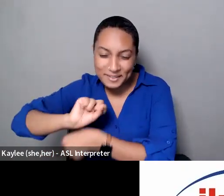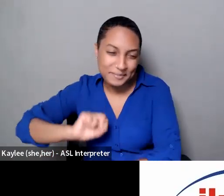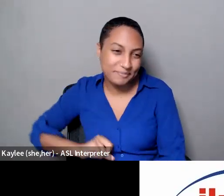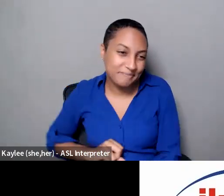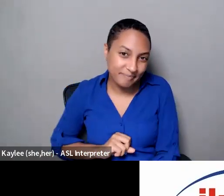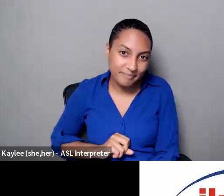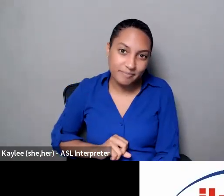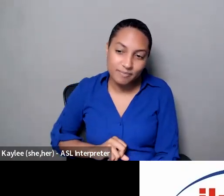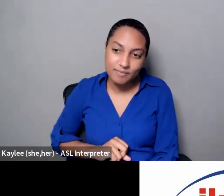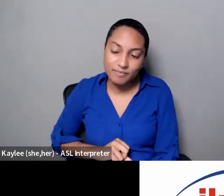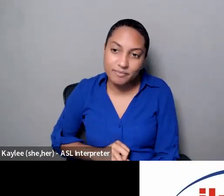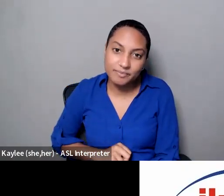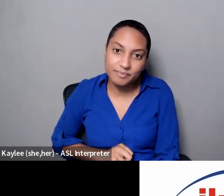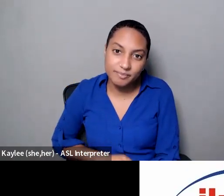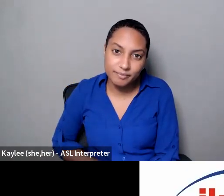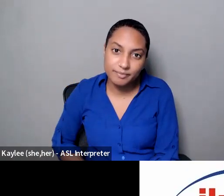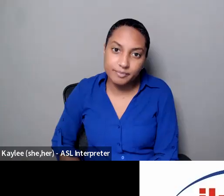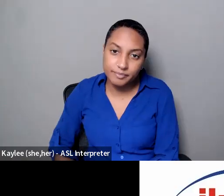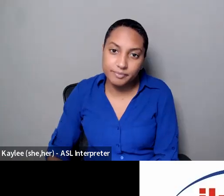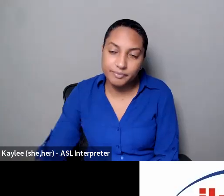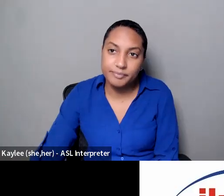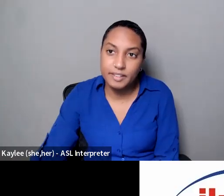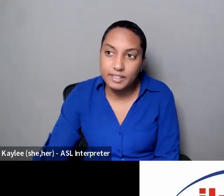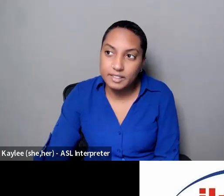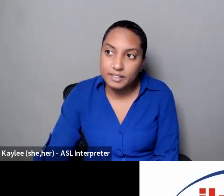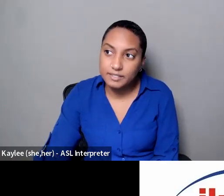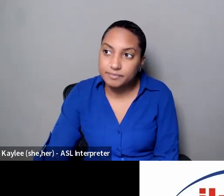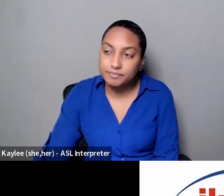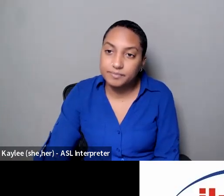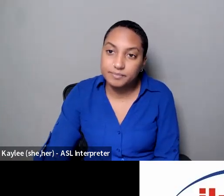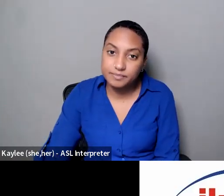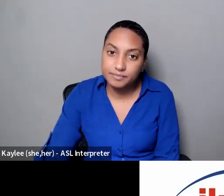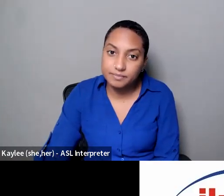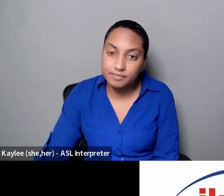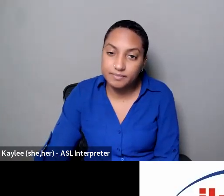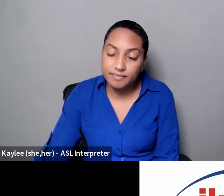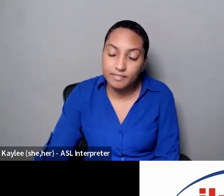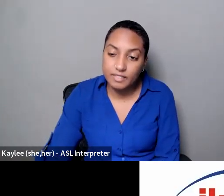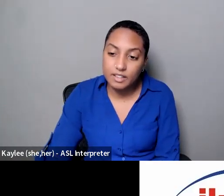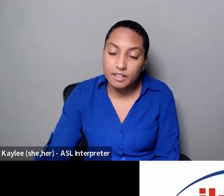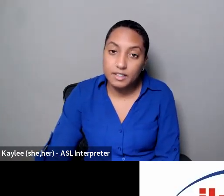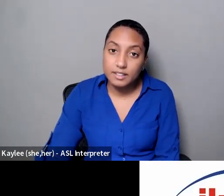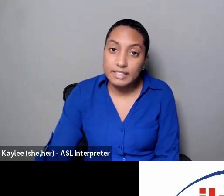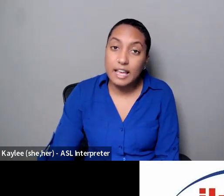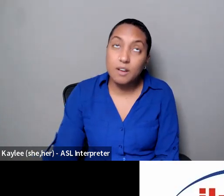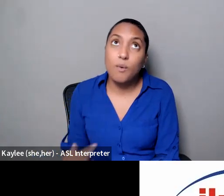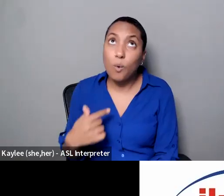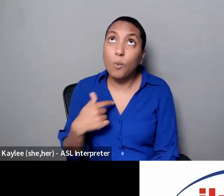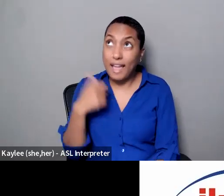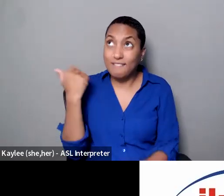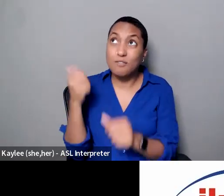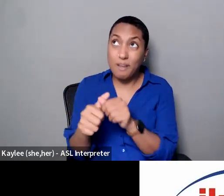And what I remember most about those experiences was the sense of